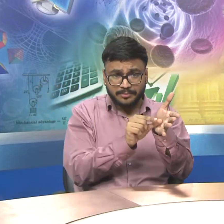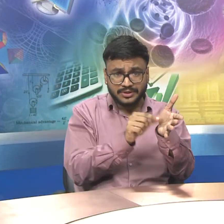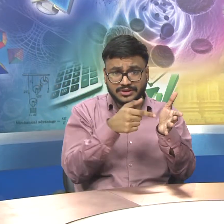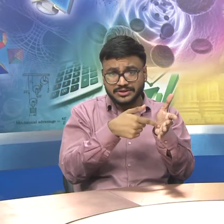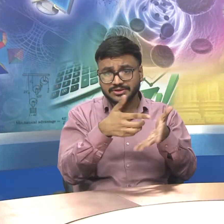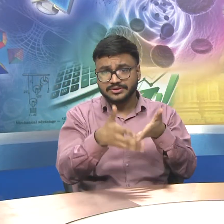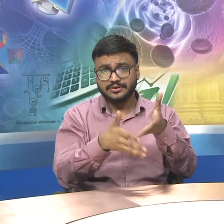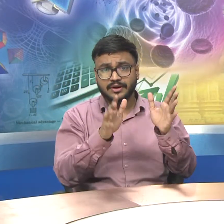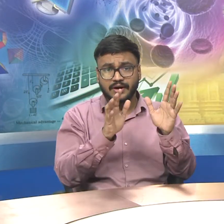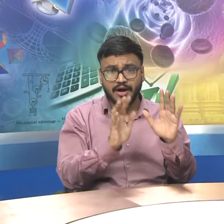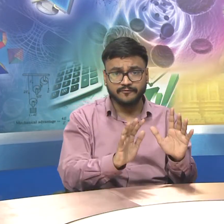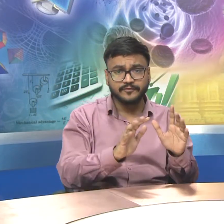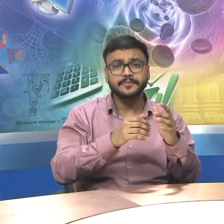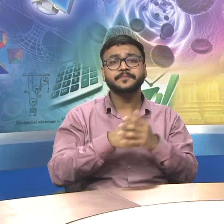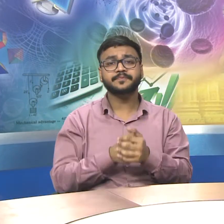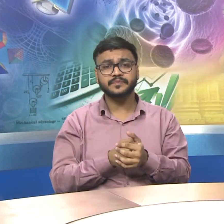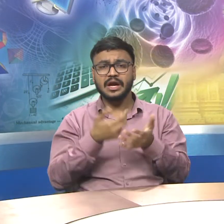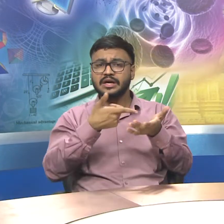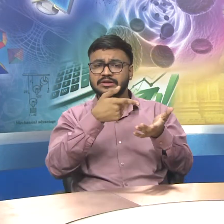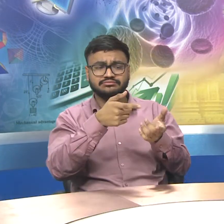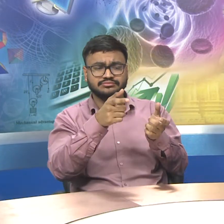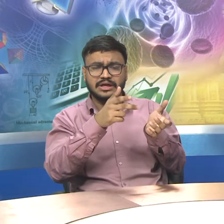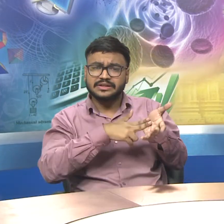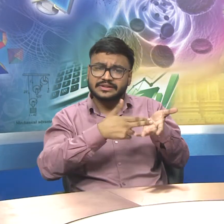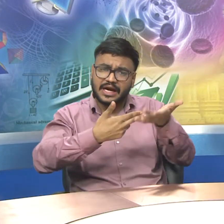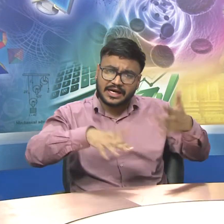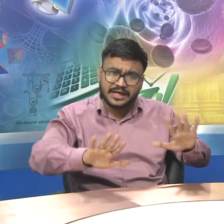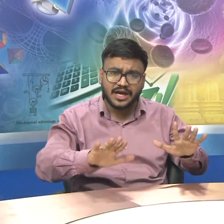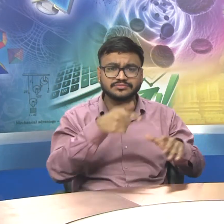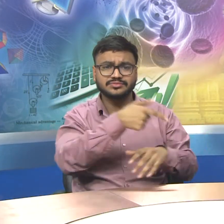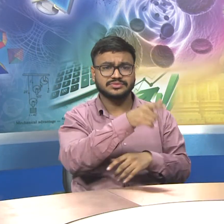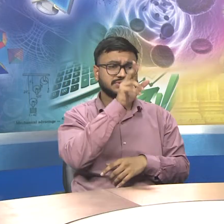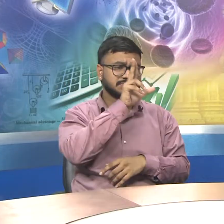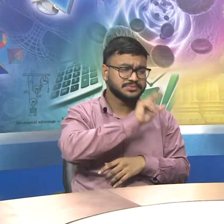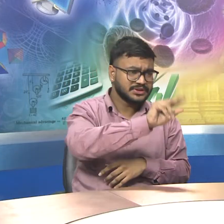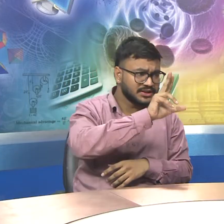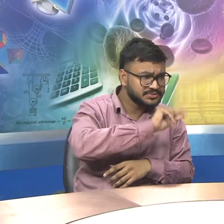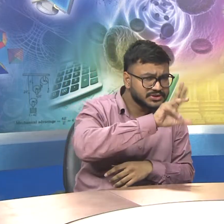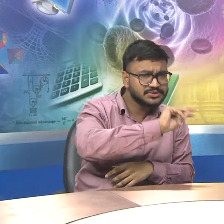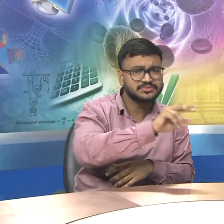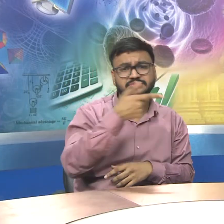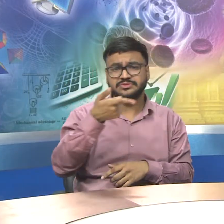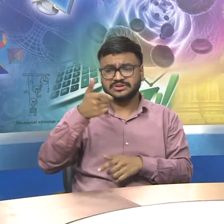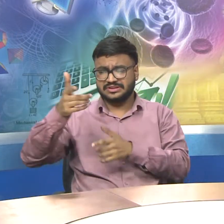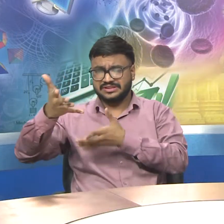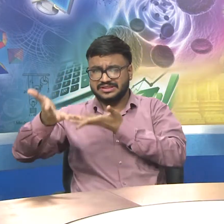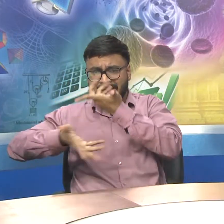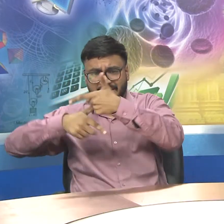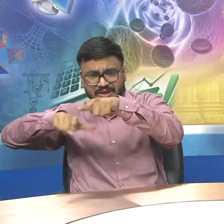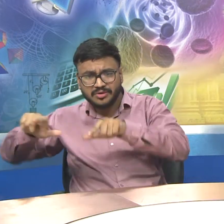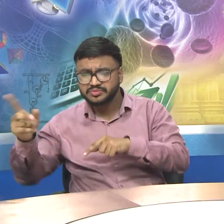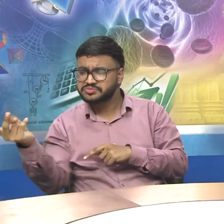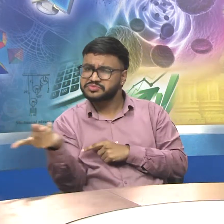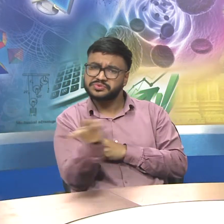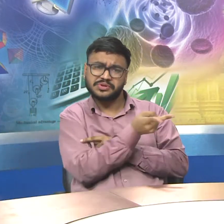We are seeing shorter signs. This is a natural process in any spoken or sign language.